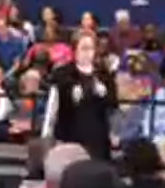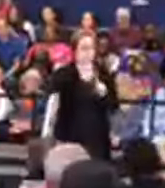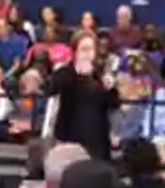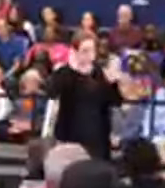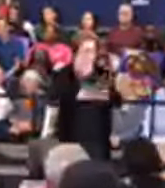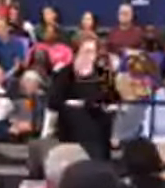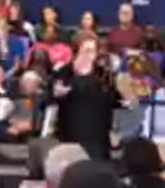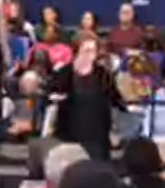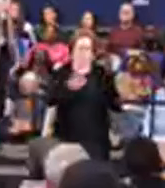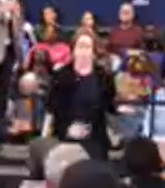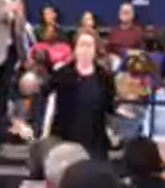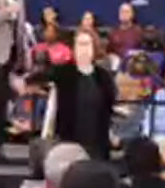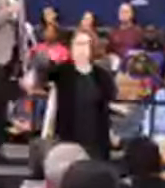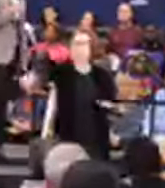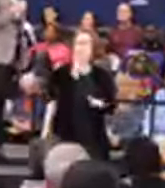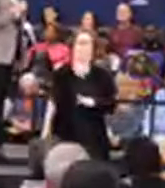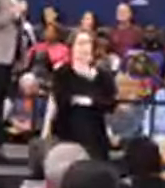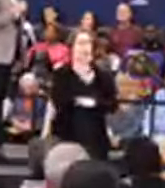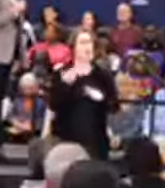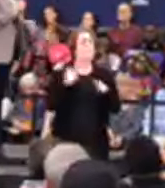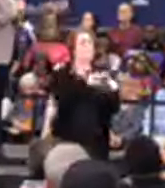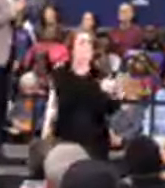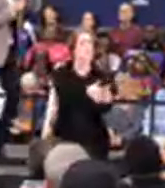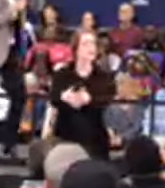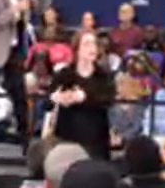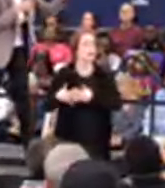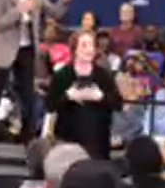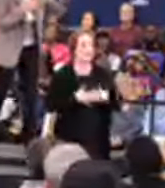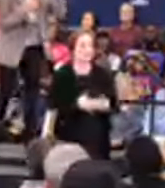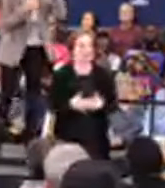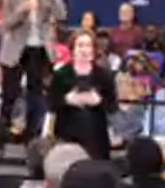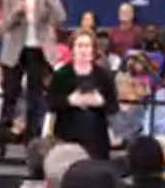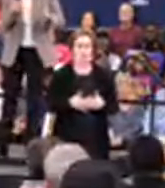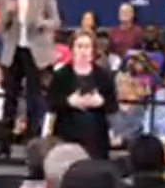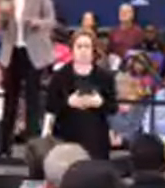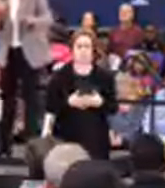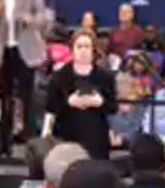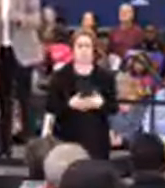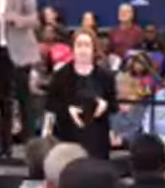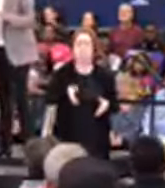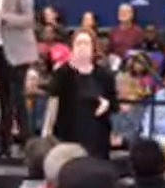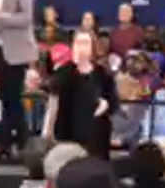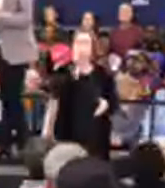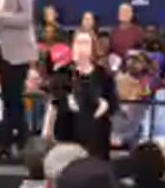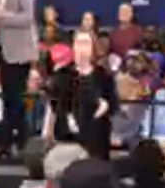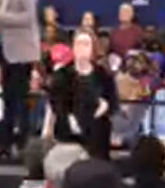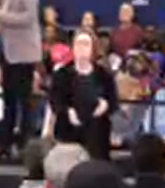children all over our country are drinking poisonous water.